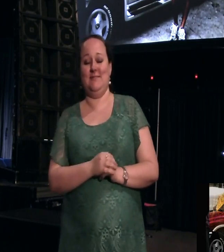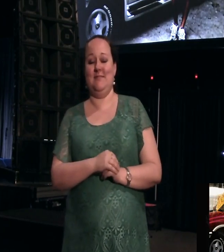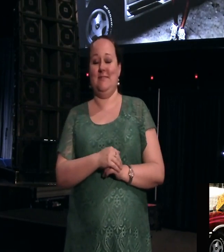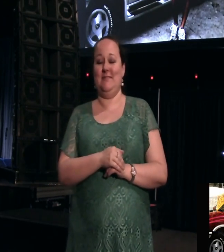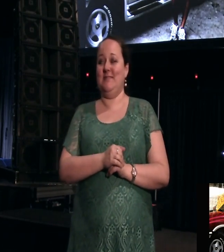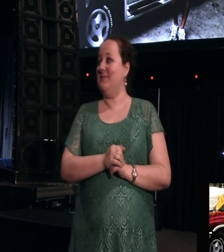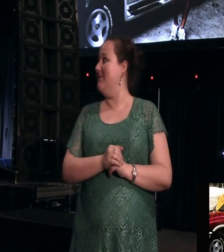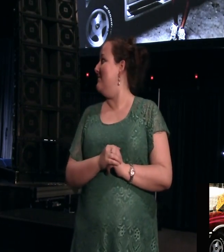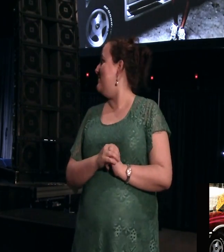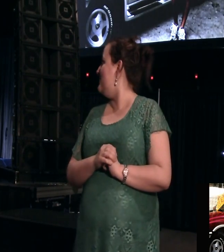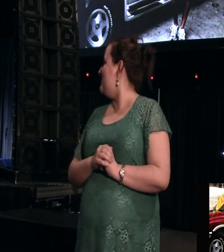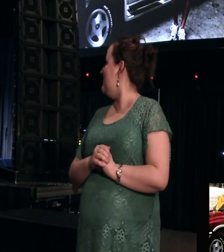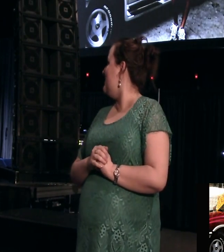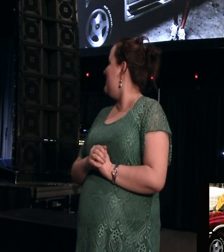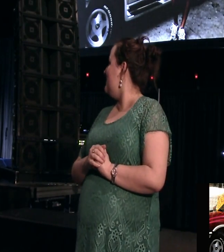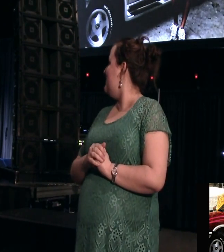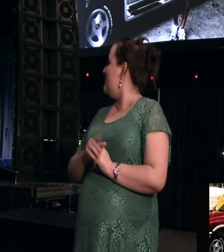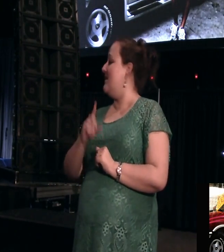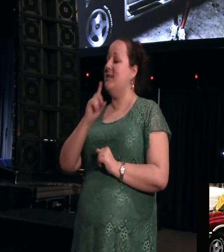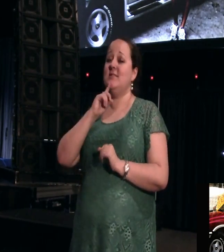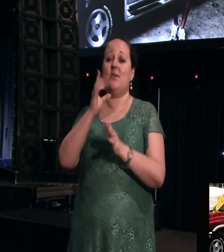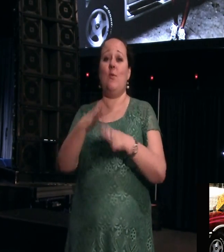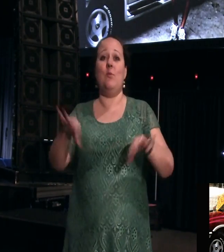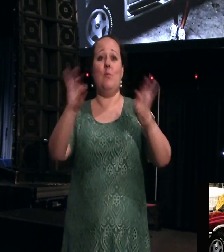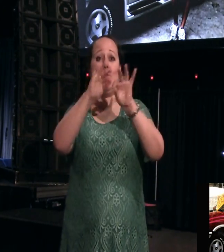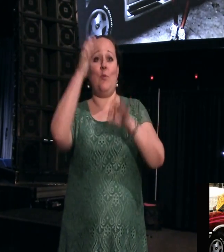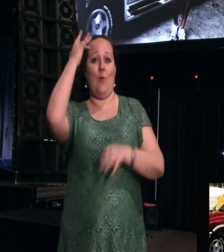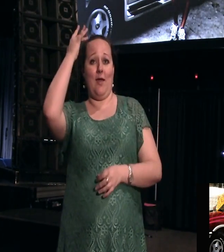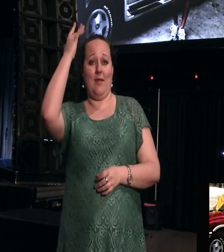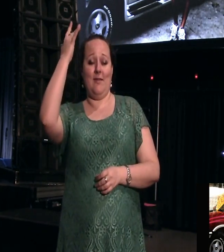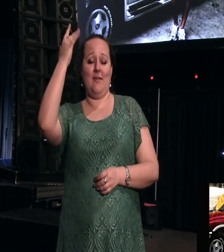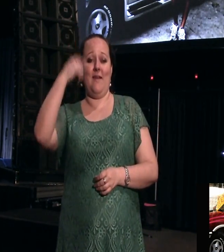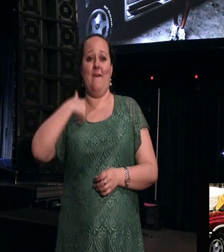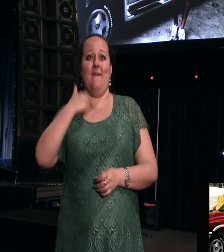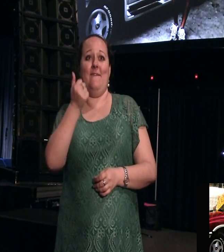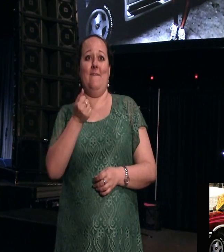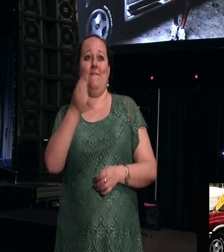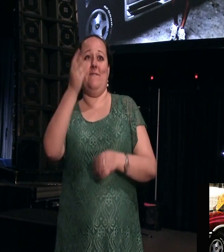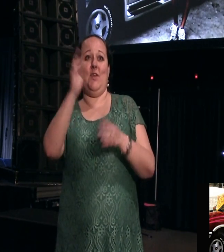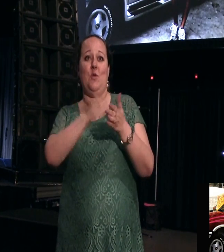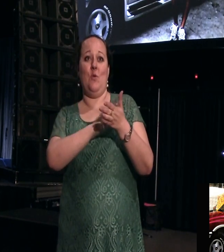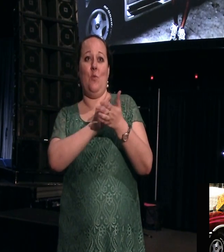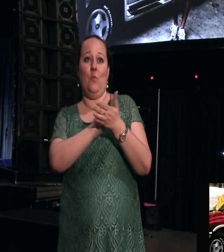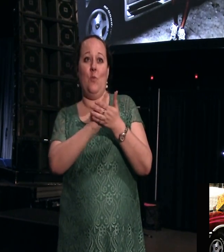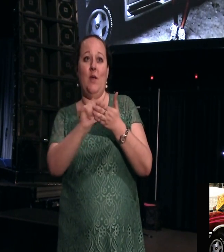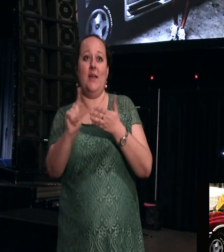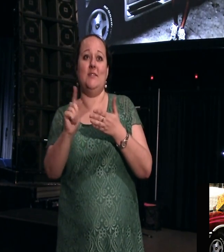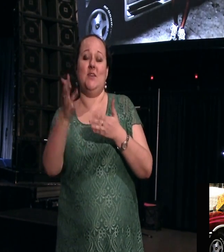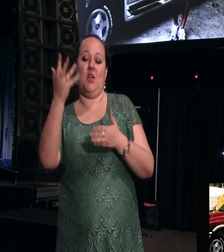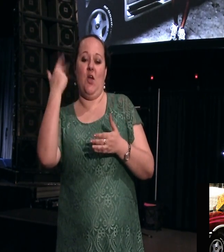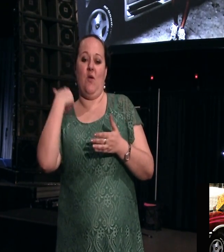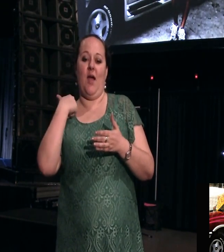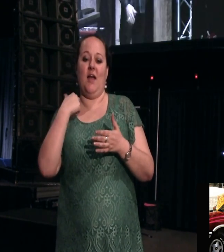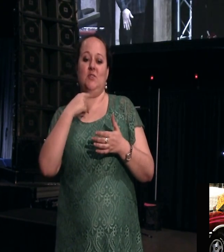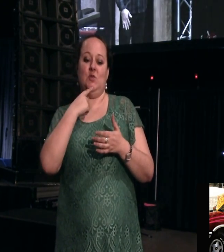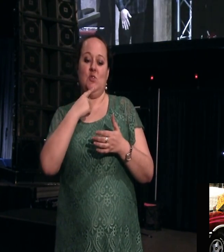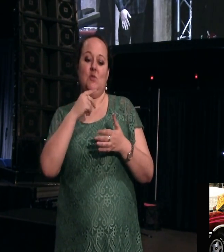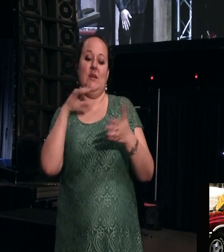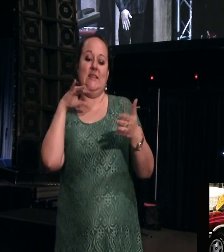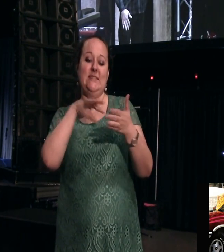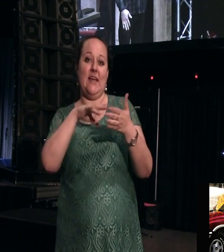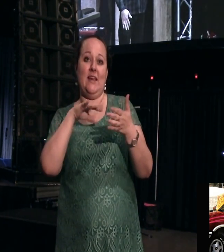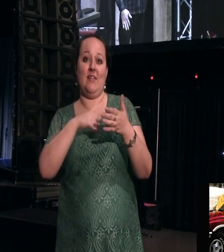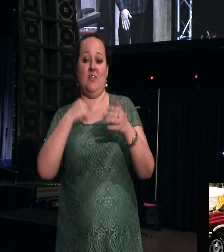you're going to enjoy seeing this one. This was, the reason that this is so important is that a few weeks ago I told